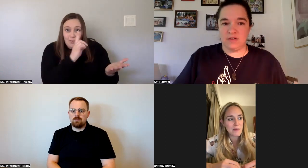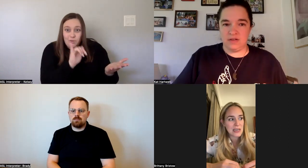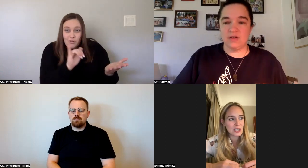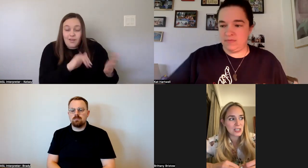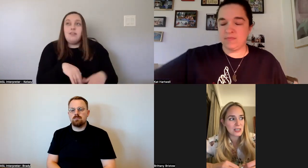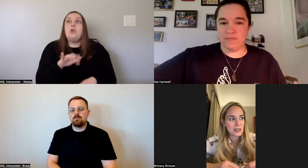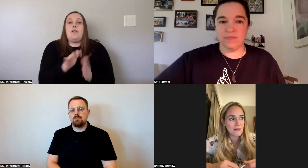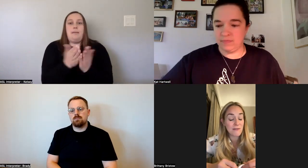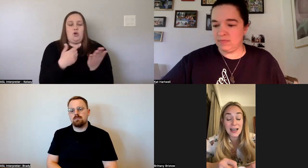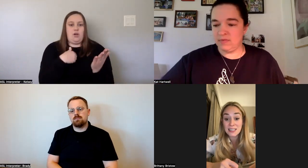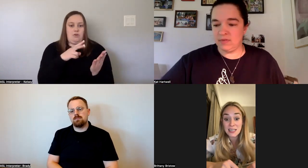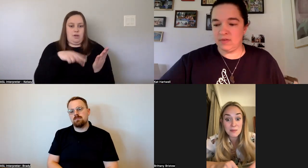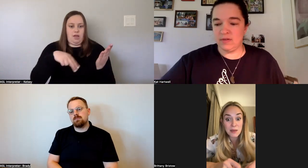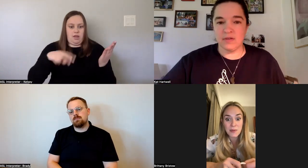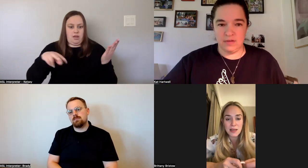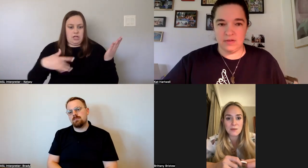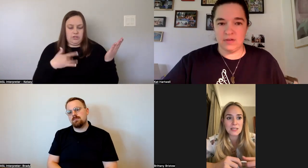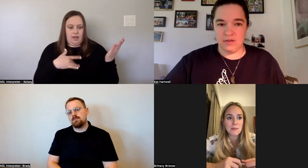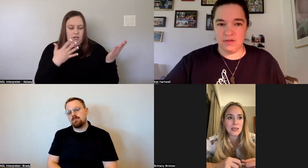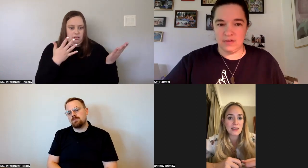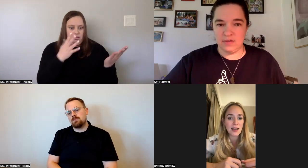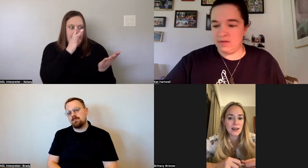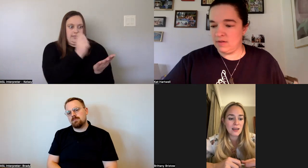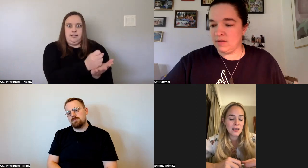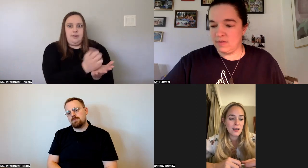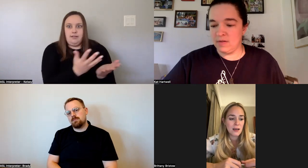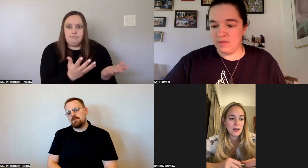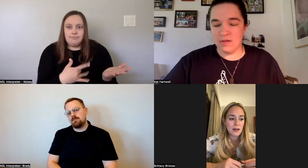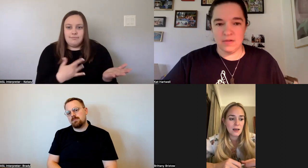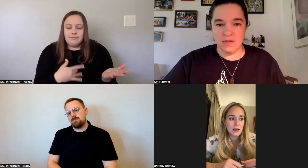think for me just fascinated me because it was something that